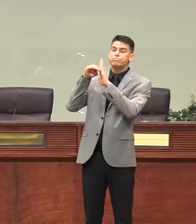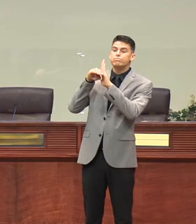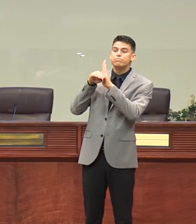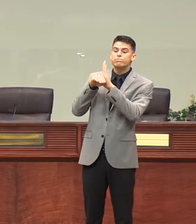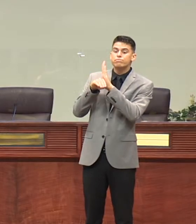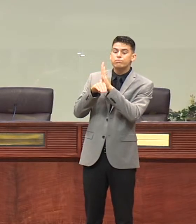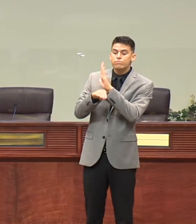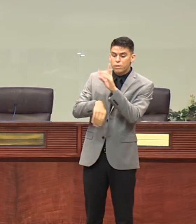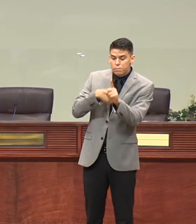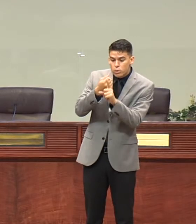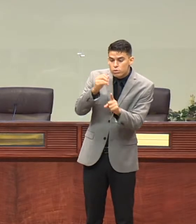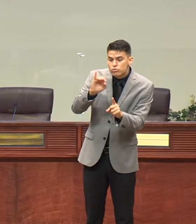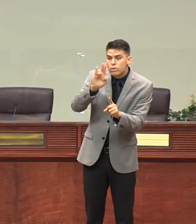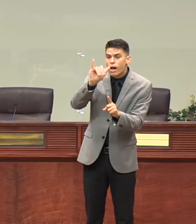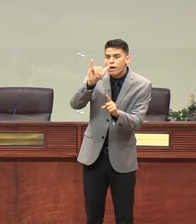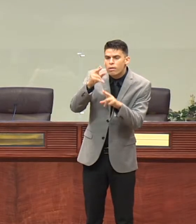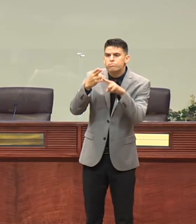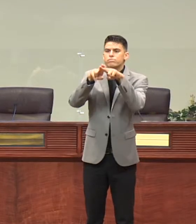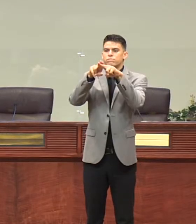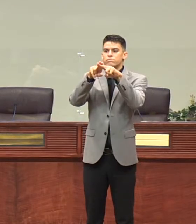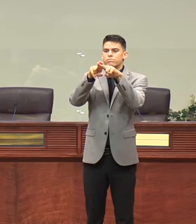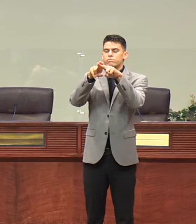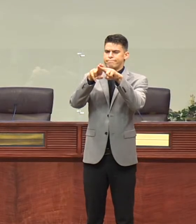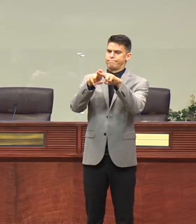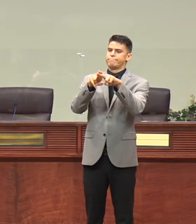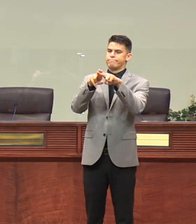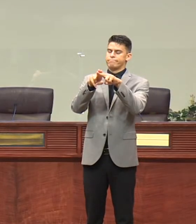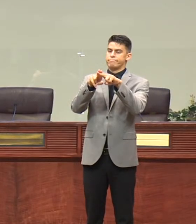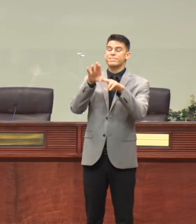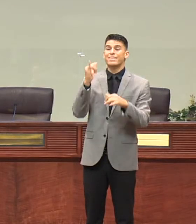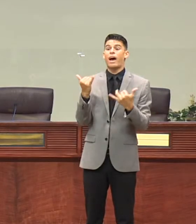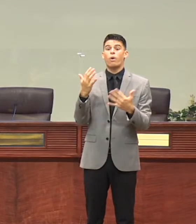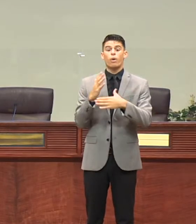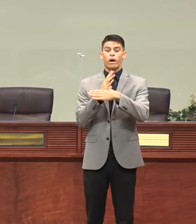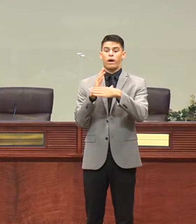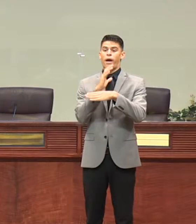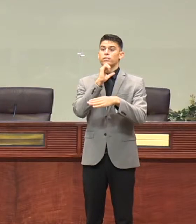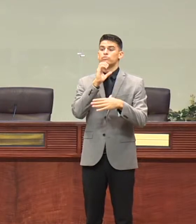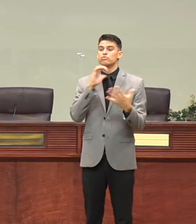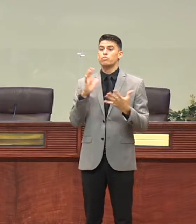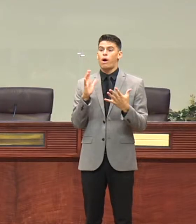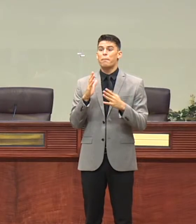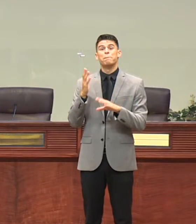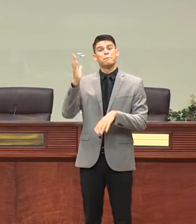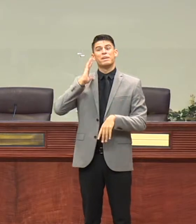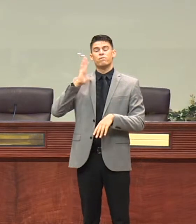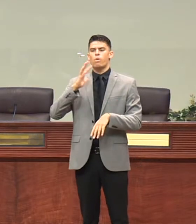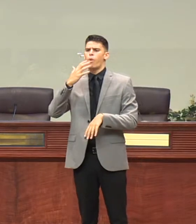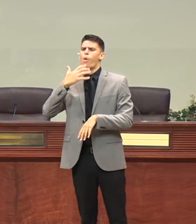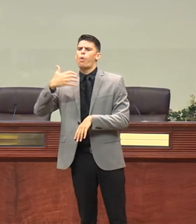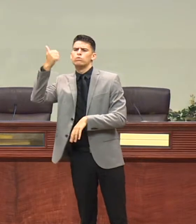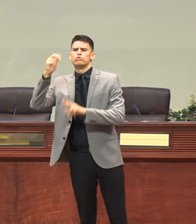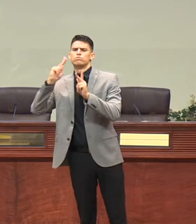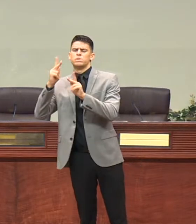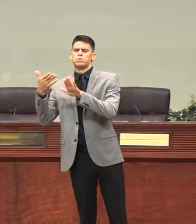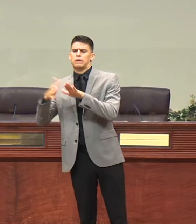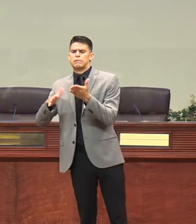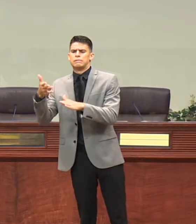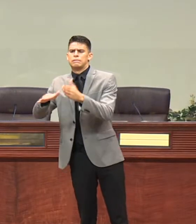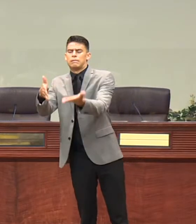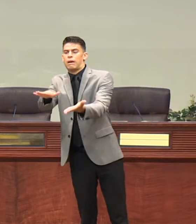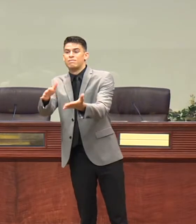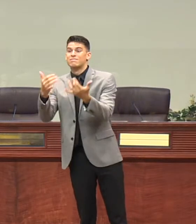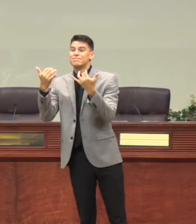interesting, the median age for those who are dying is getting younger. So that age is getting younger and younger and